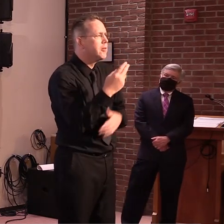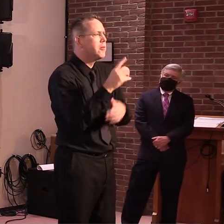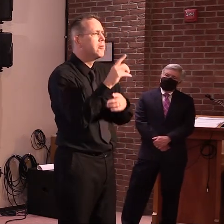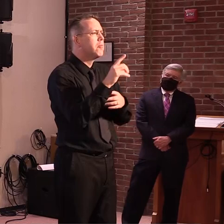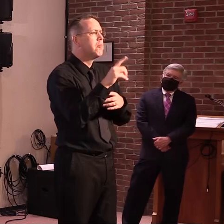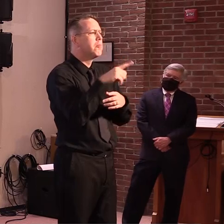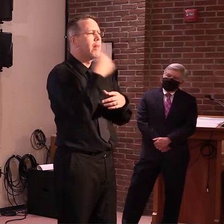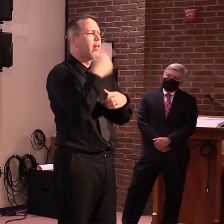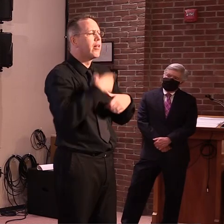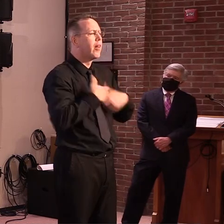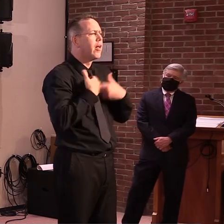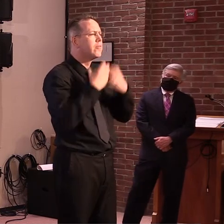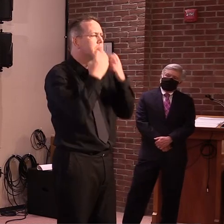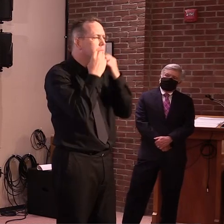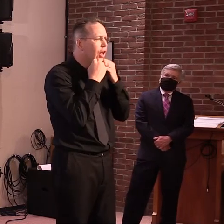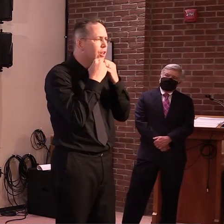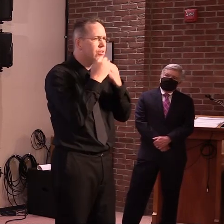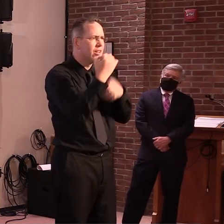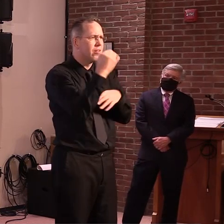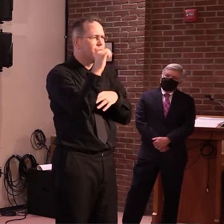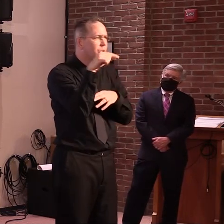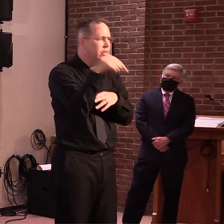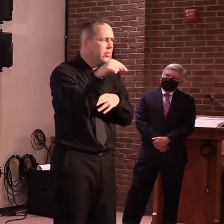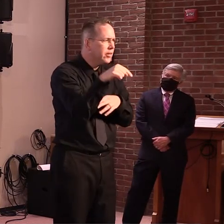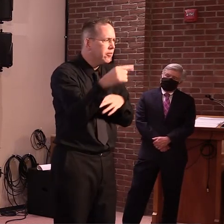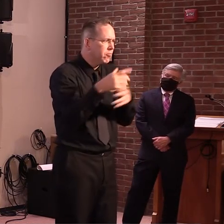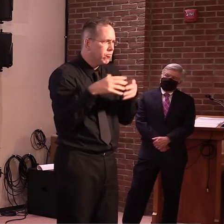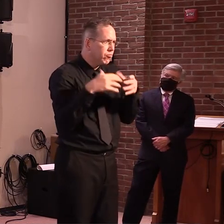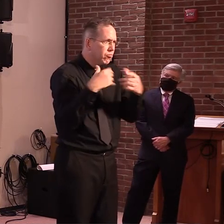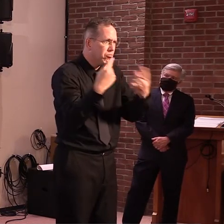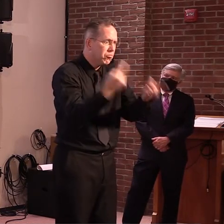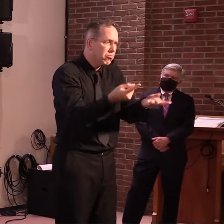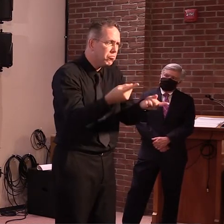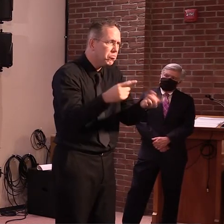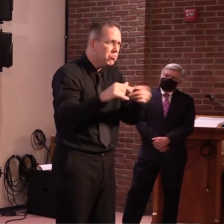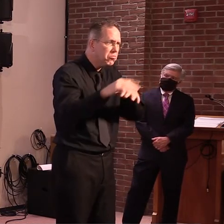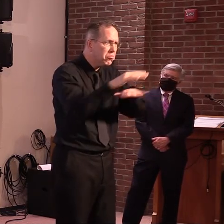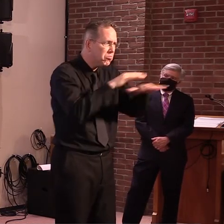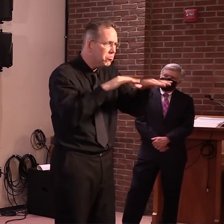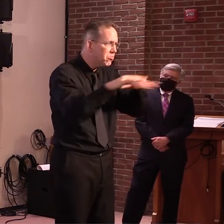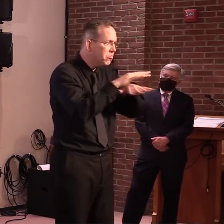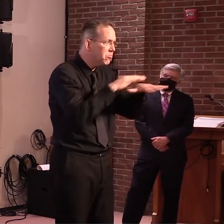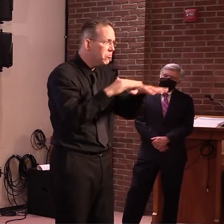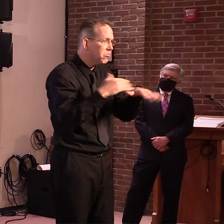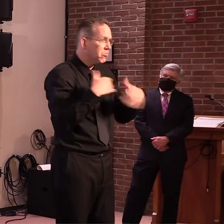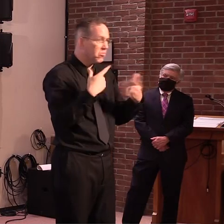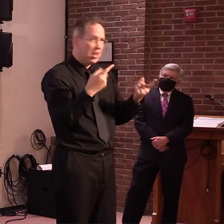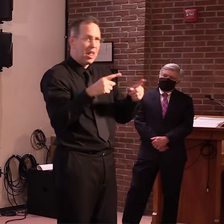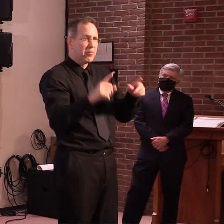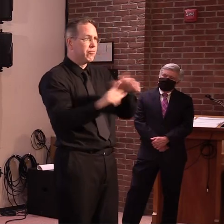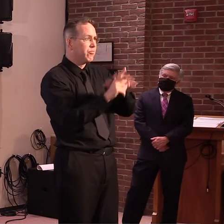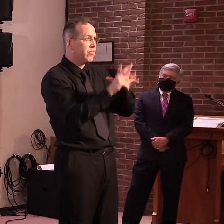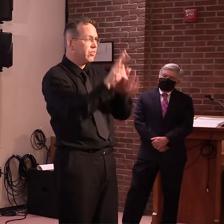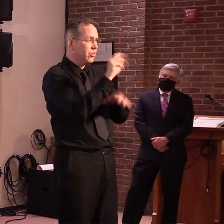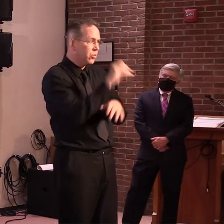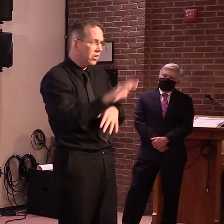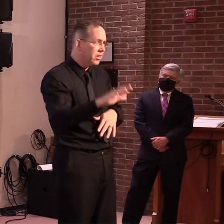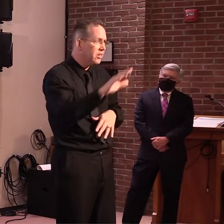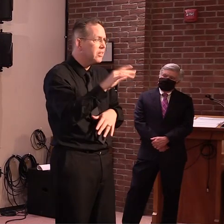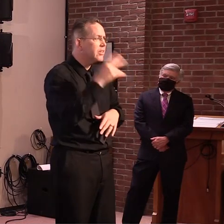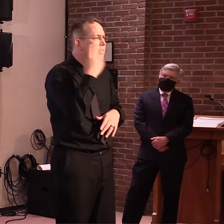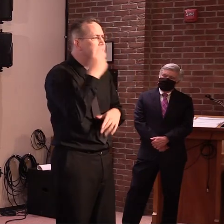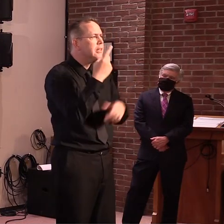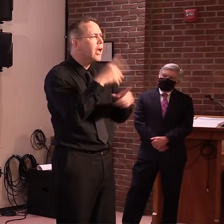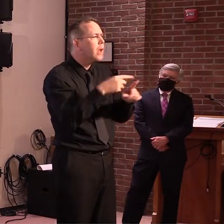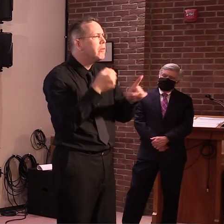are occurring throughout cities across the country, literally every day or every night for this long a time period, and